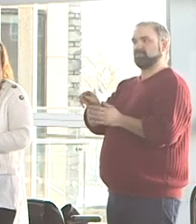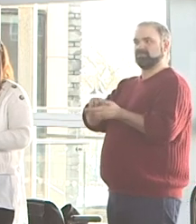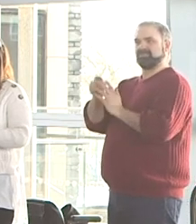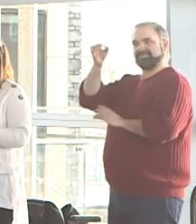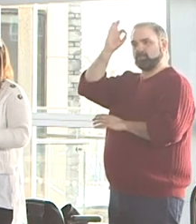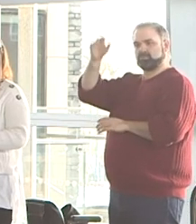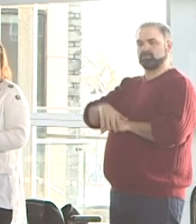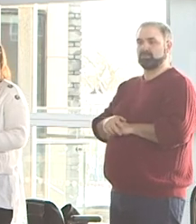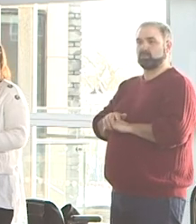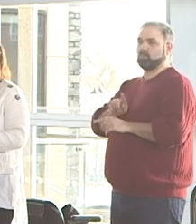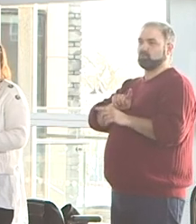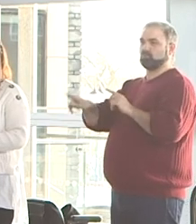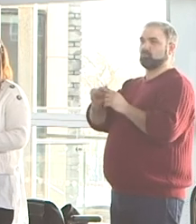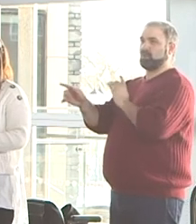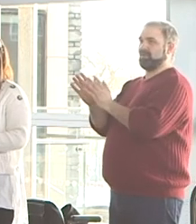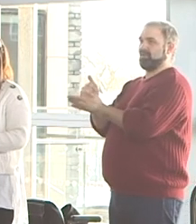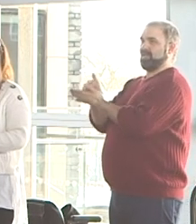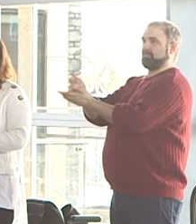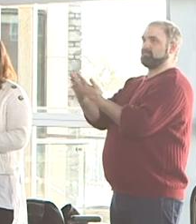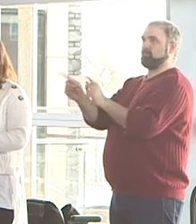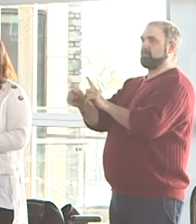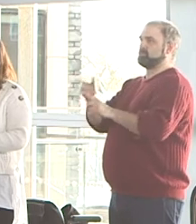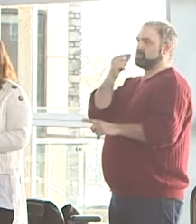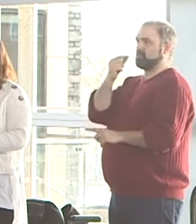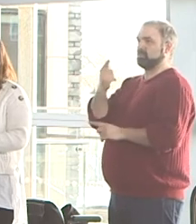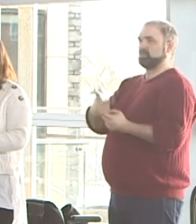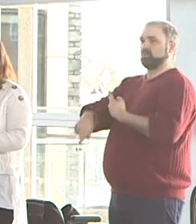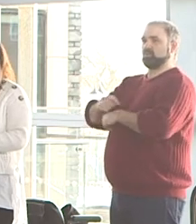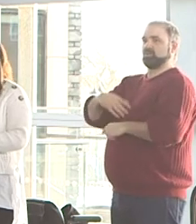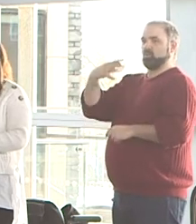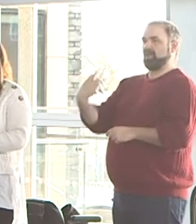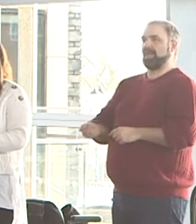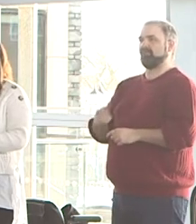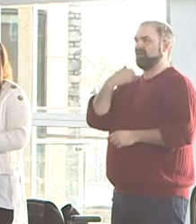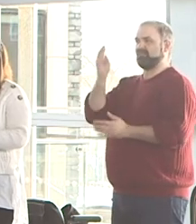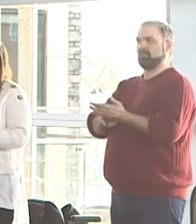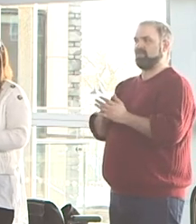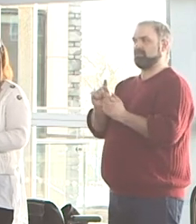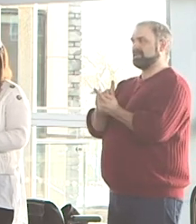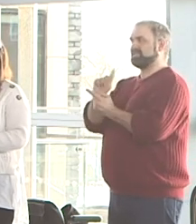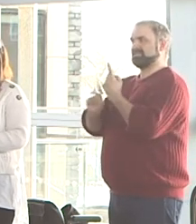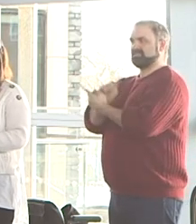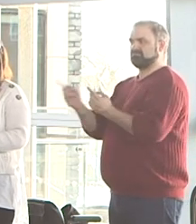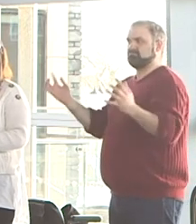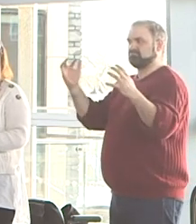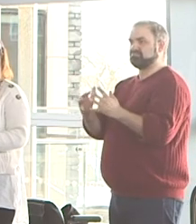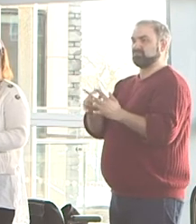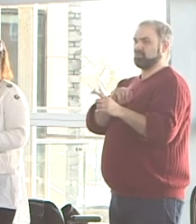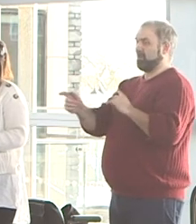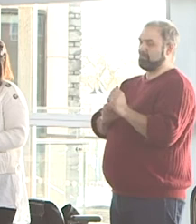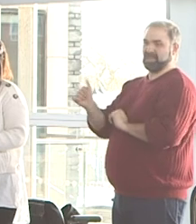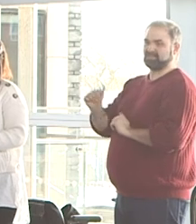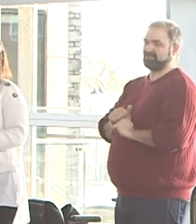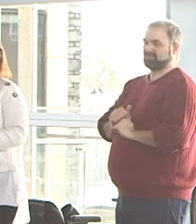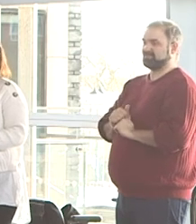Council. And we try to accommodate as many people as possible. We have monthly meetings, and we try our best with the